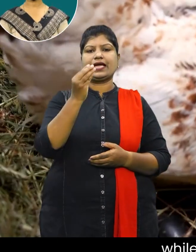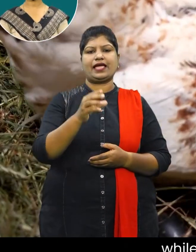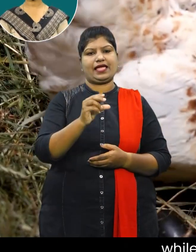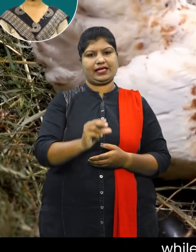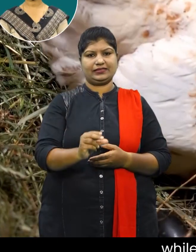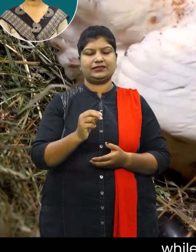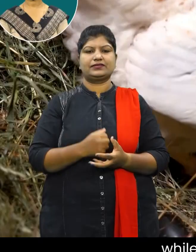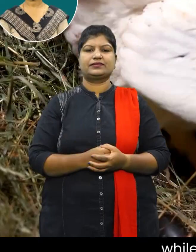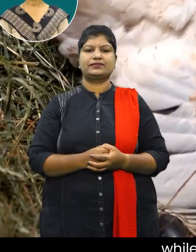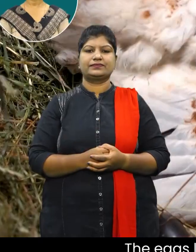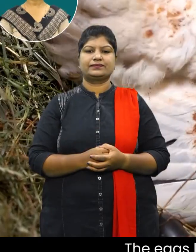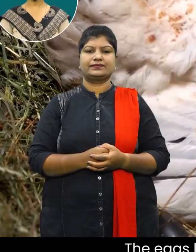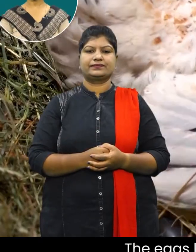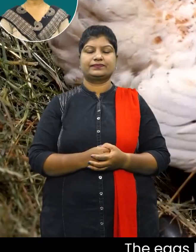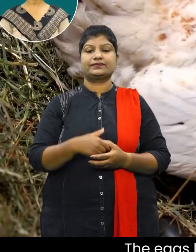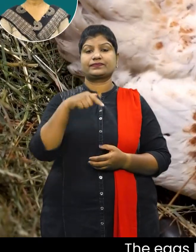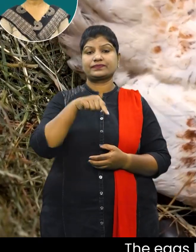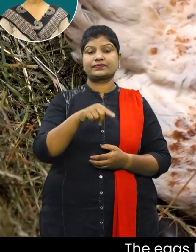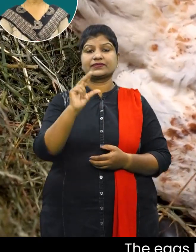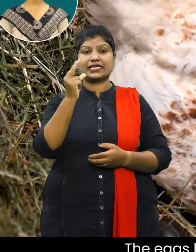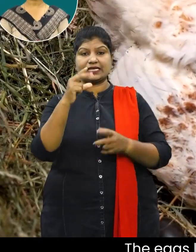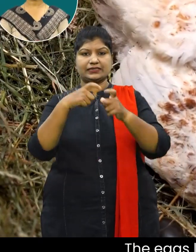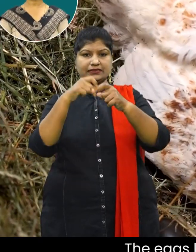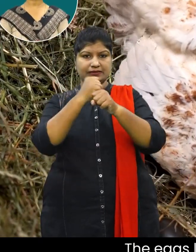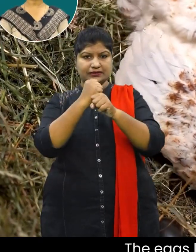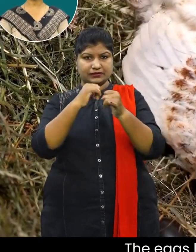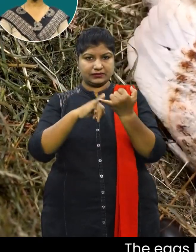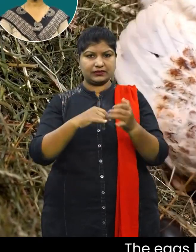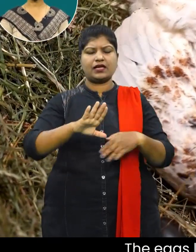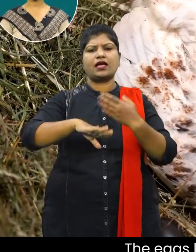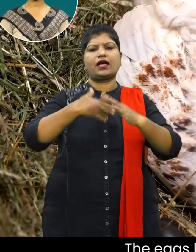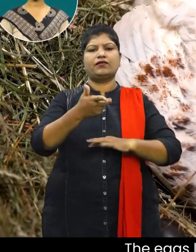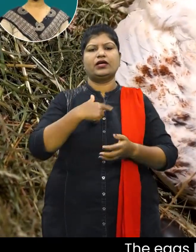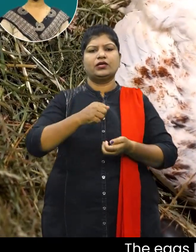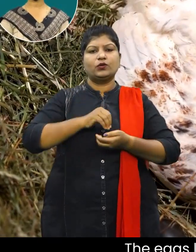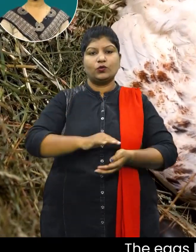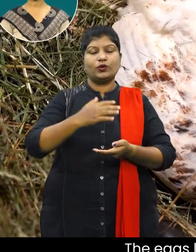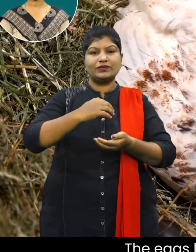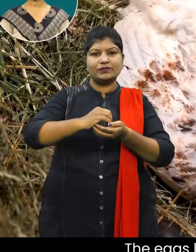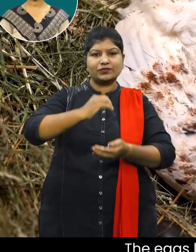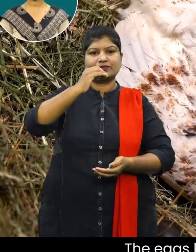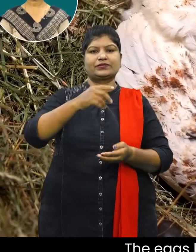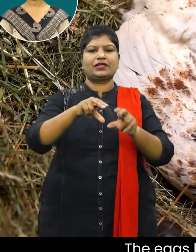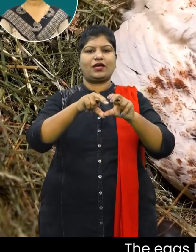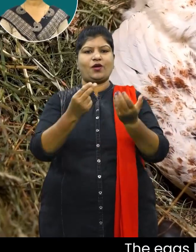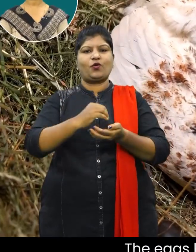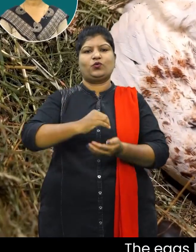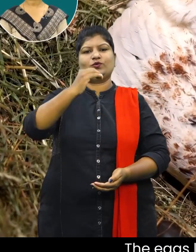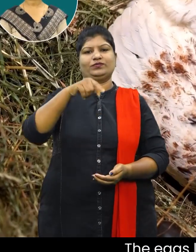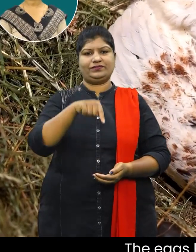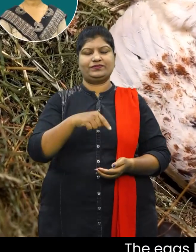eggs. The eggs later develop into young ones.